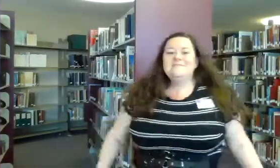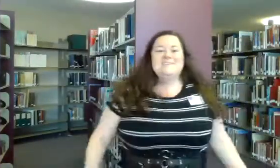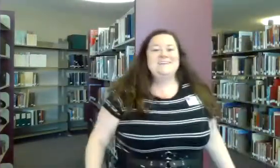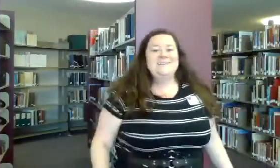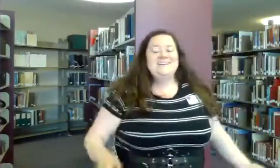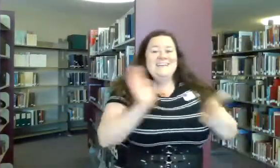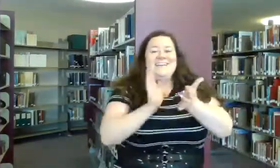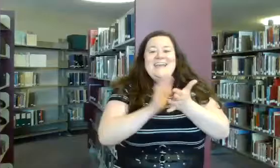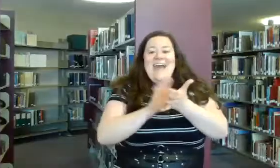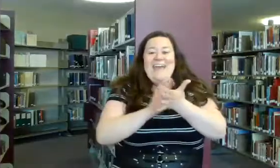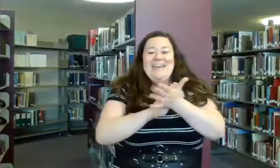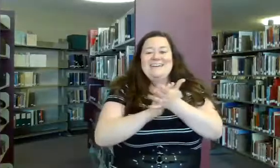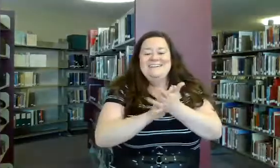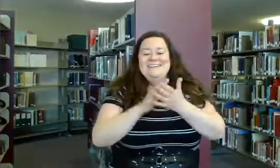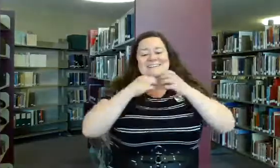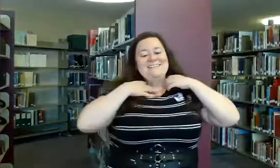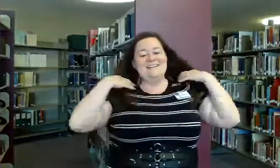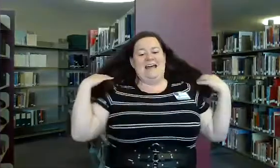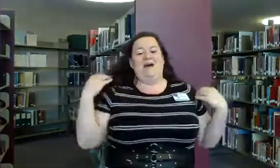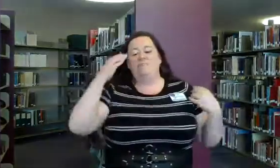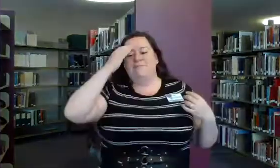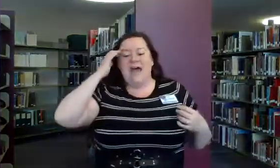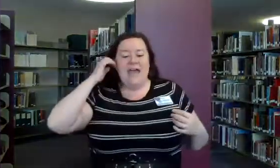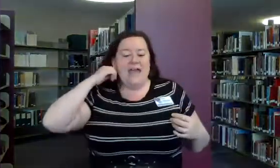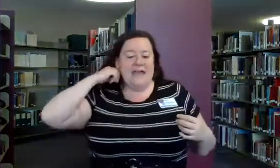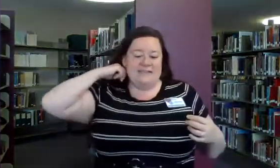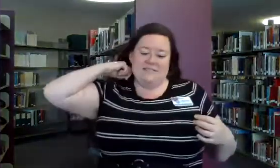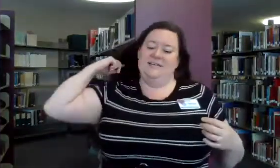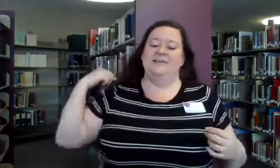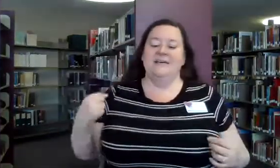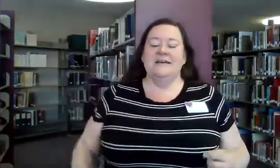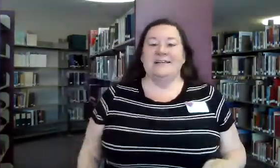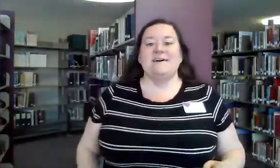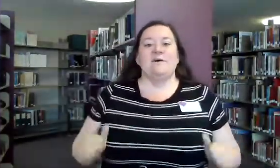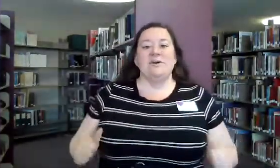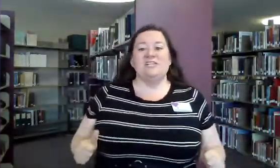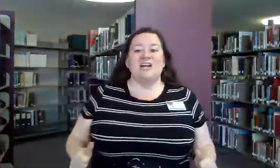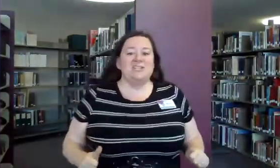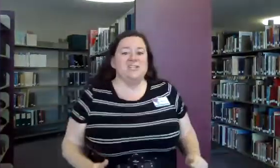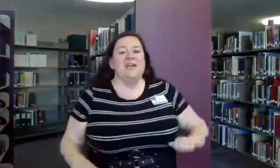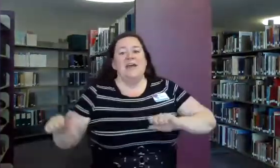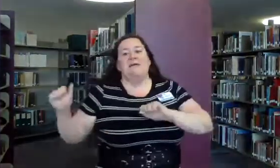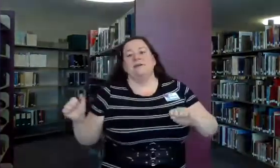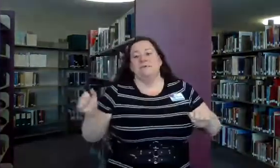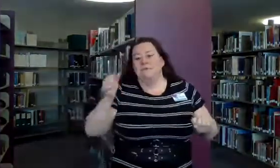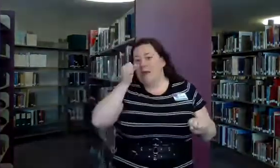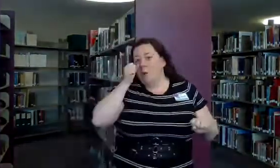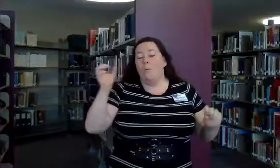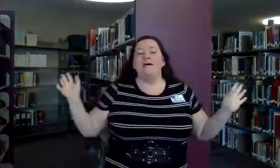around. Yay! All right. Let's have a quick stretch. And then we're going to read one of